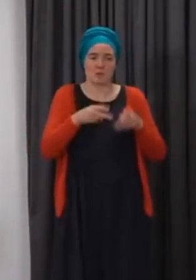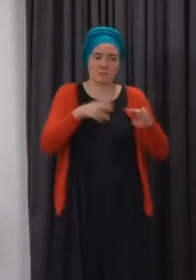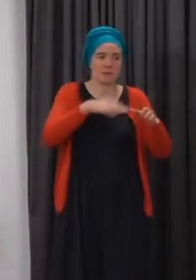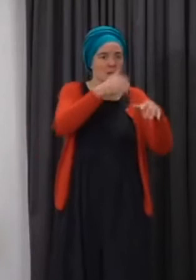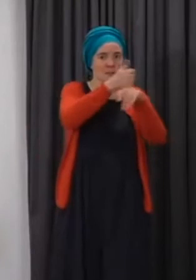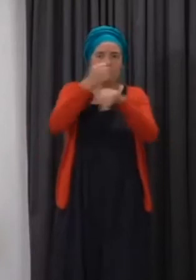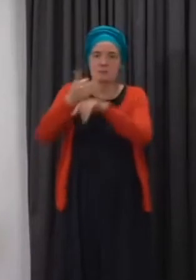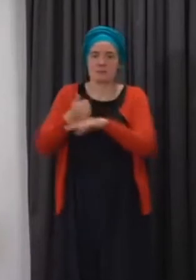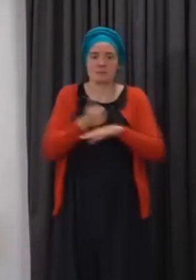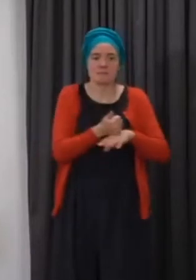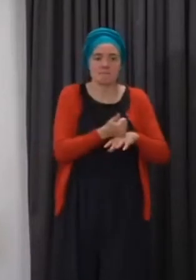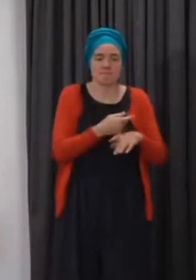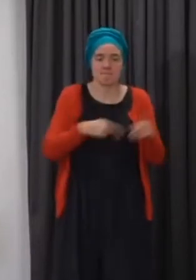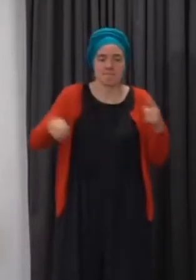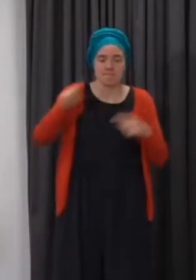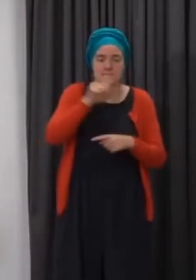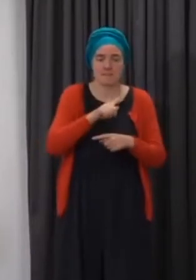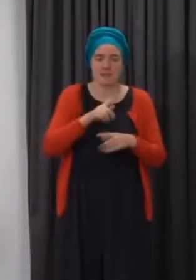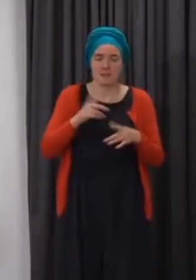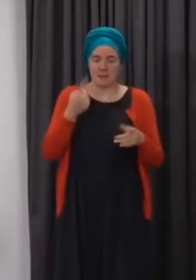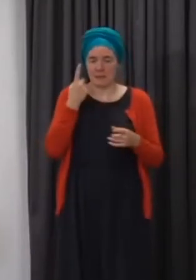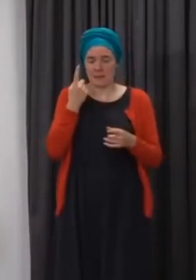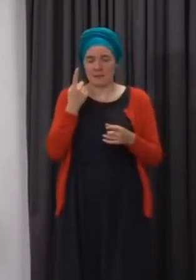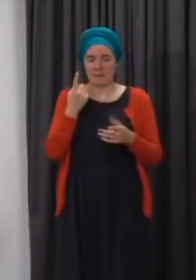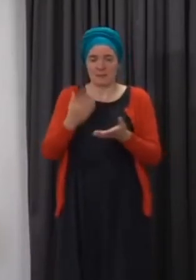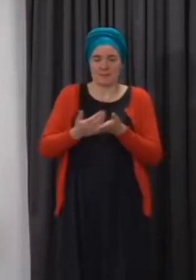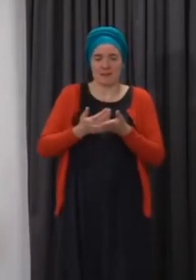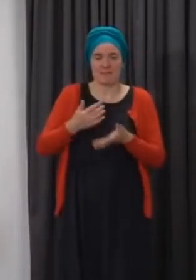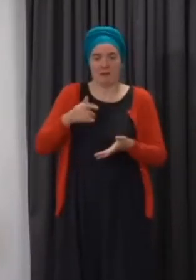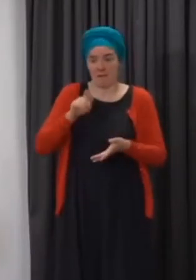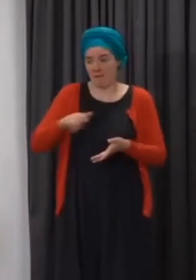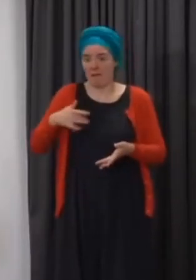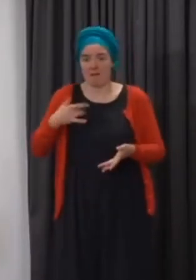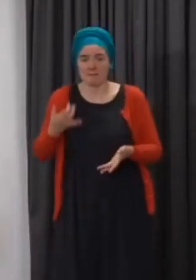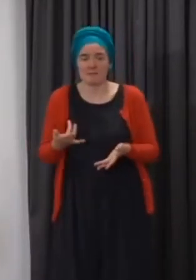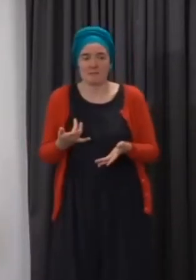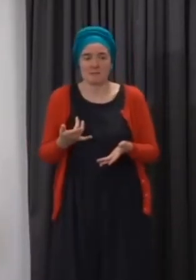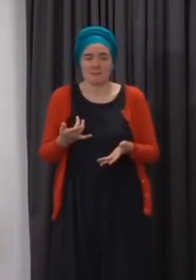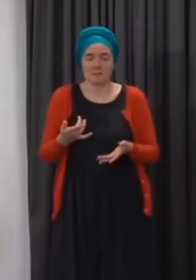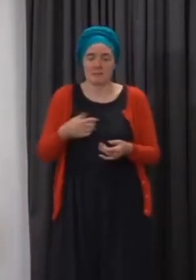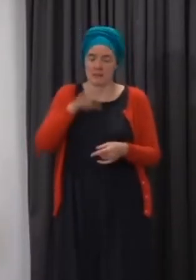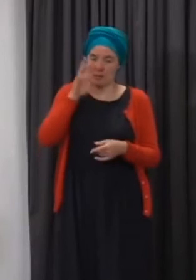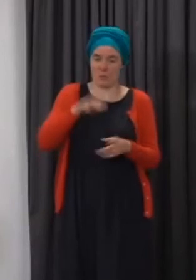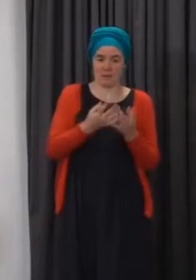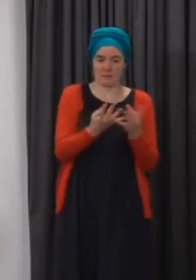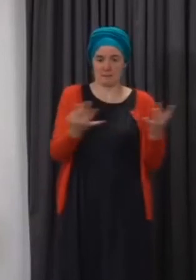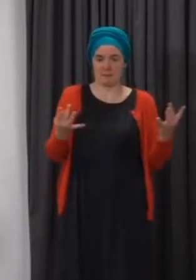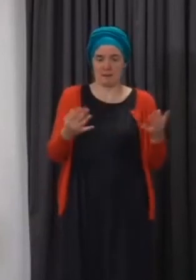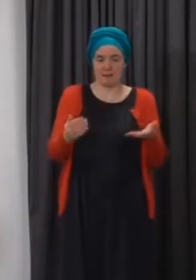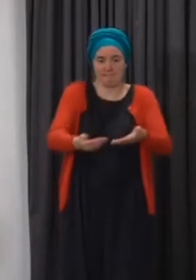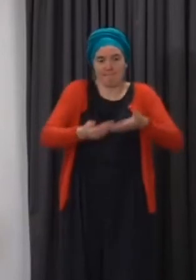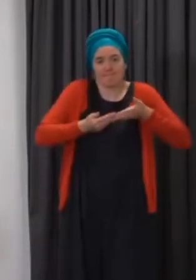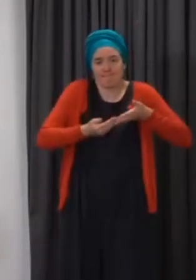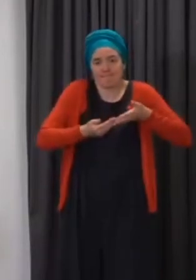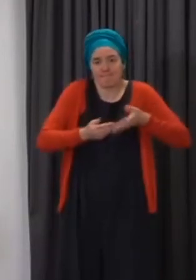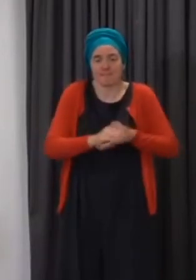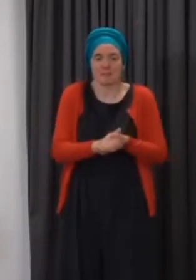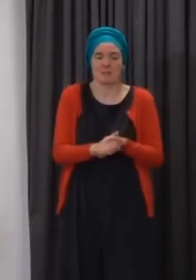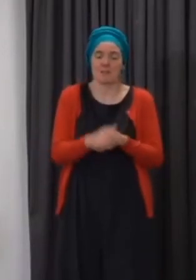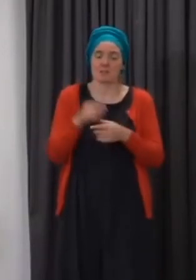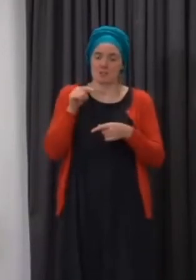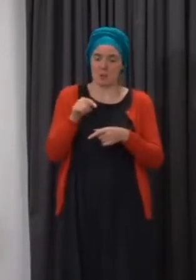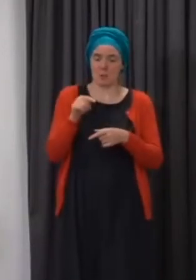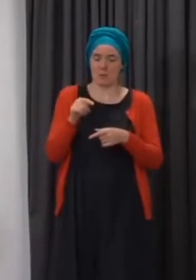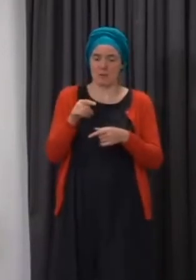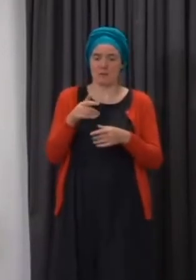prepare ourselves to save lives and to protect the Welsh population. And obviously, we've been able to avoid and mitigate that peak that was expected.